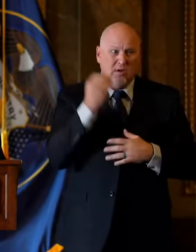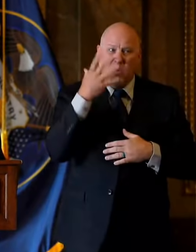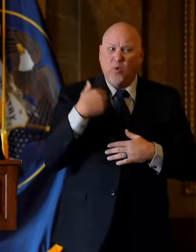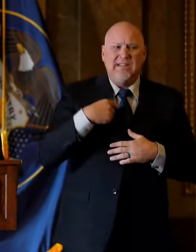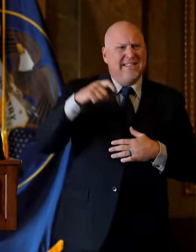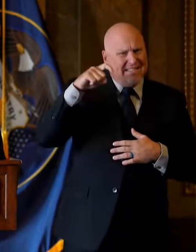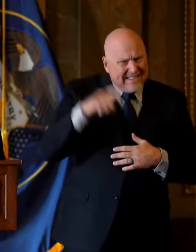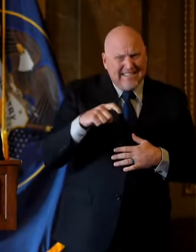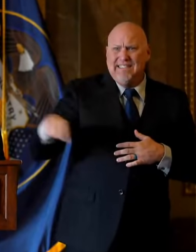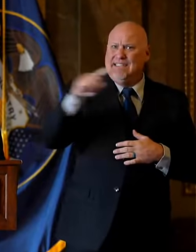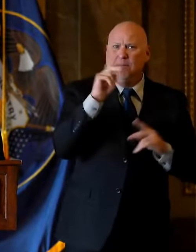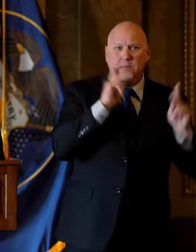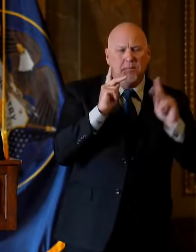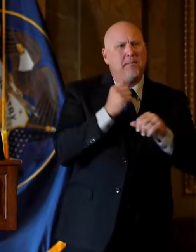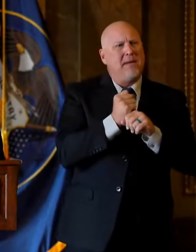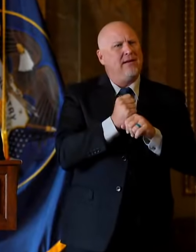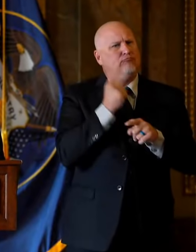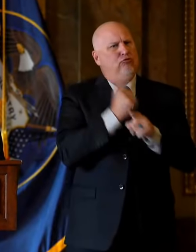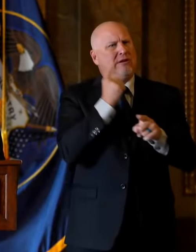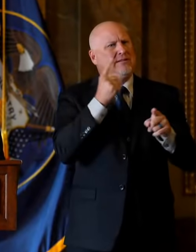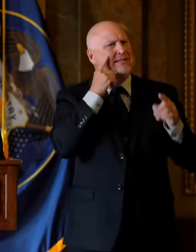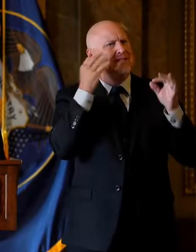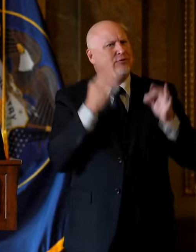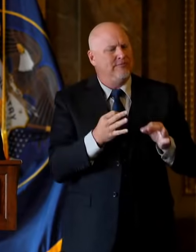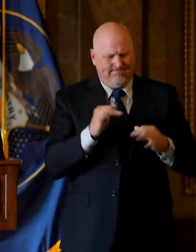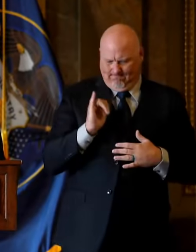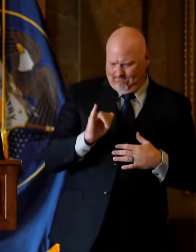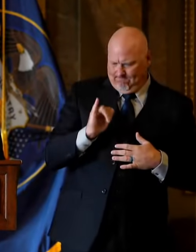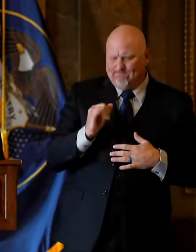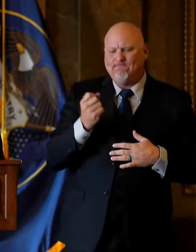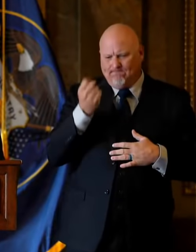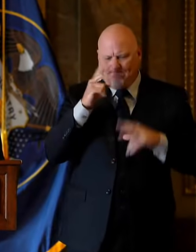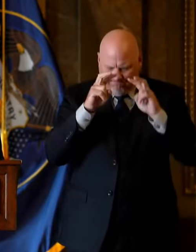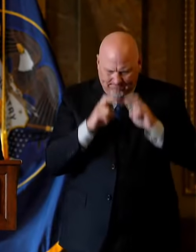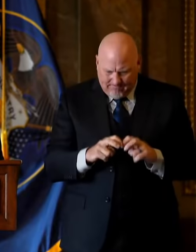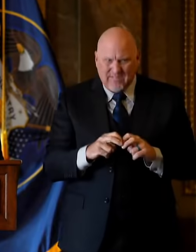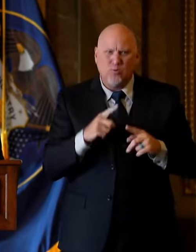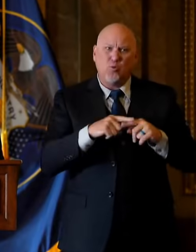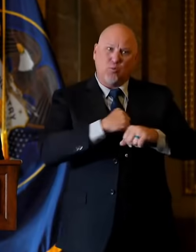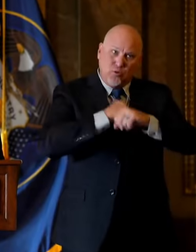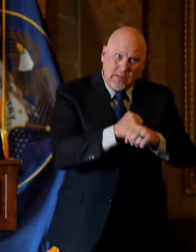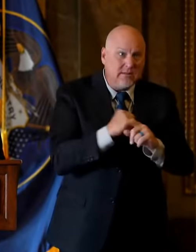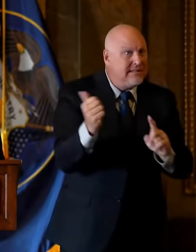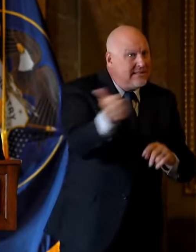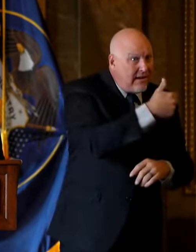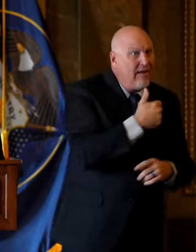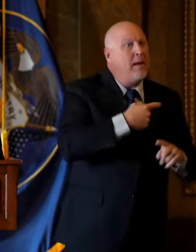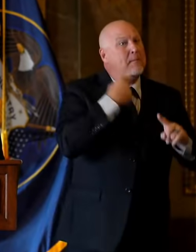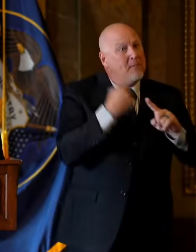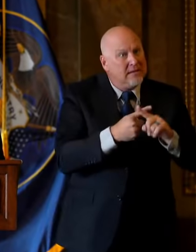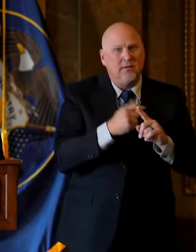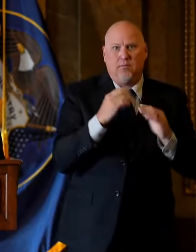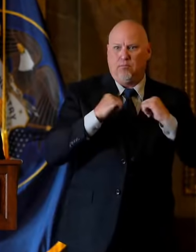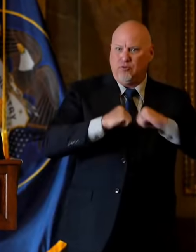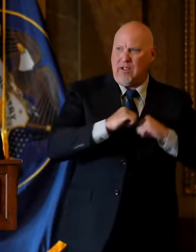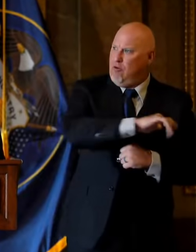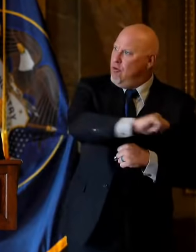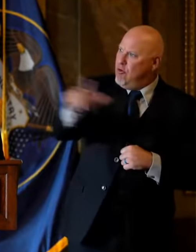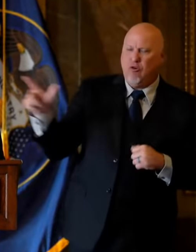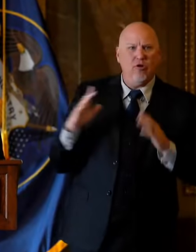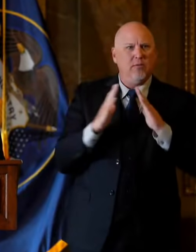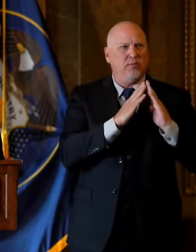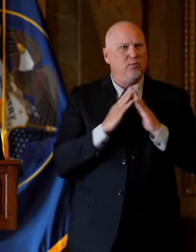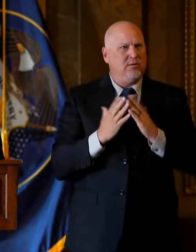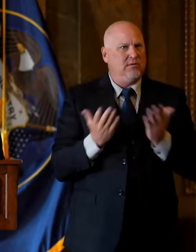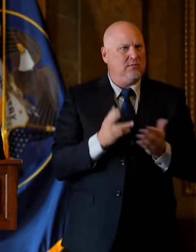to protect themselves, to protect their family members, and to help protect our communities. We need elected leaders also to